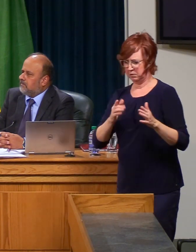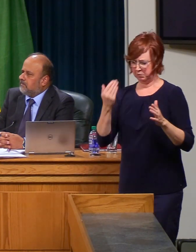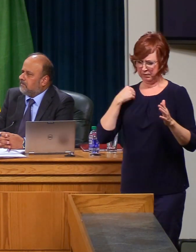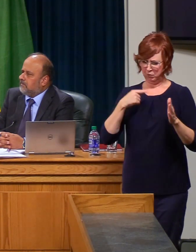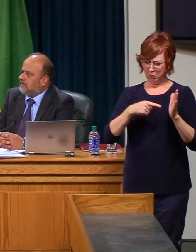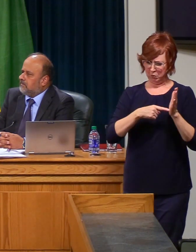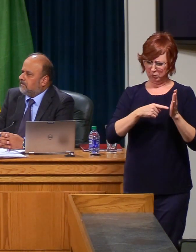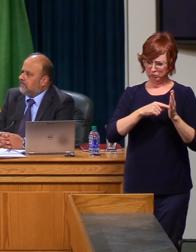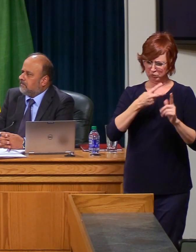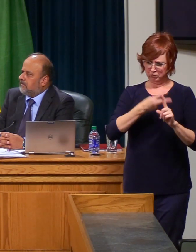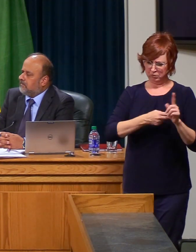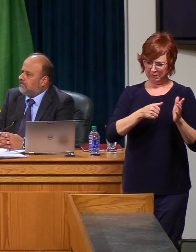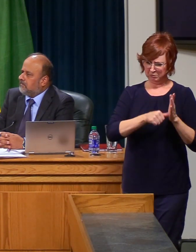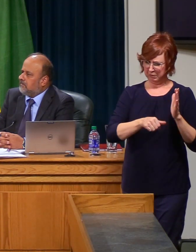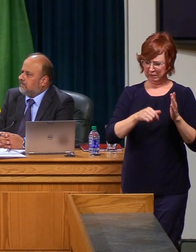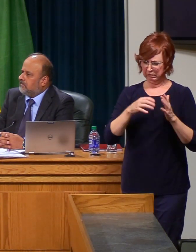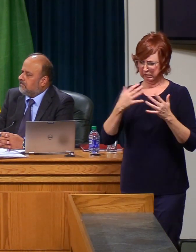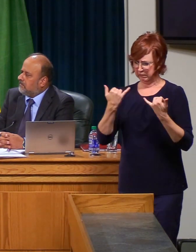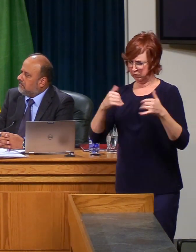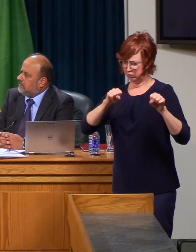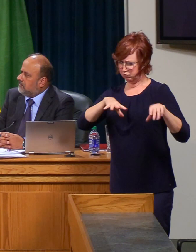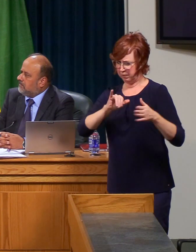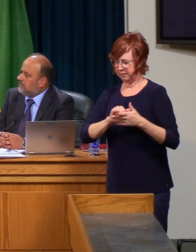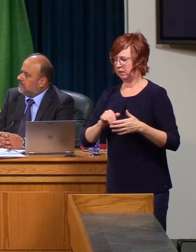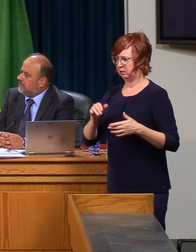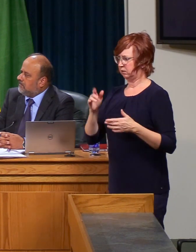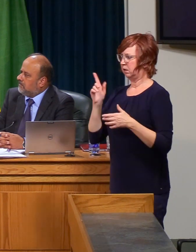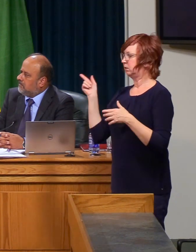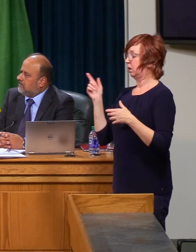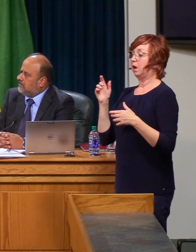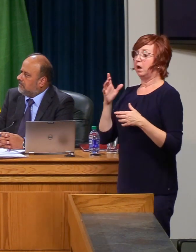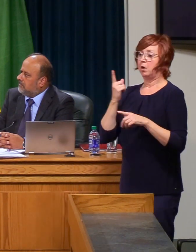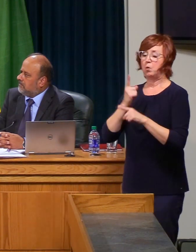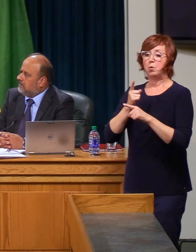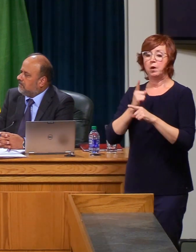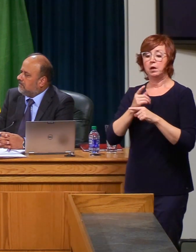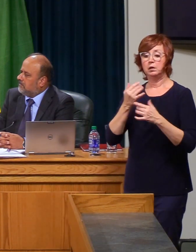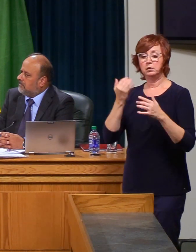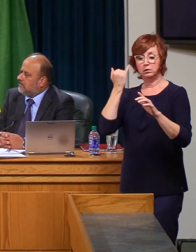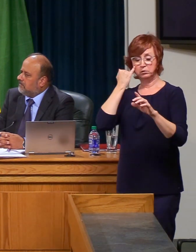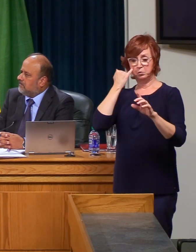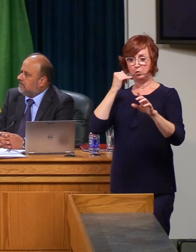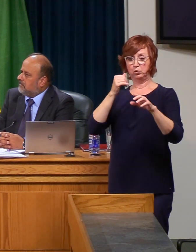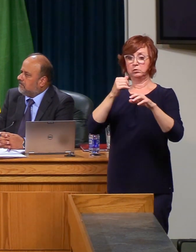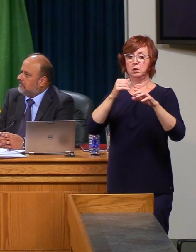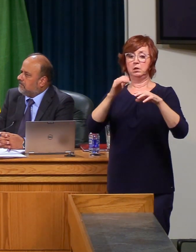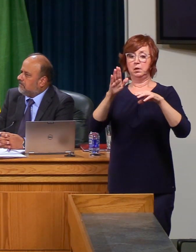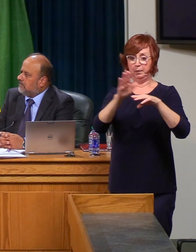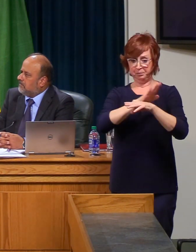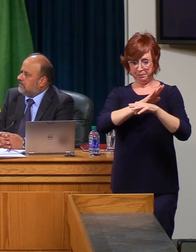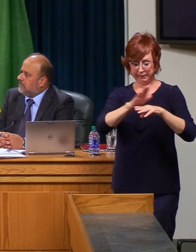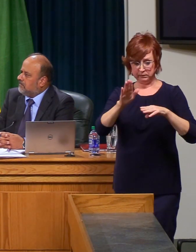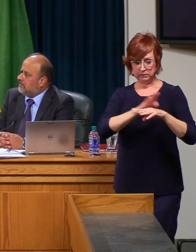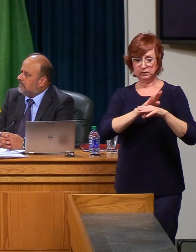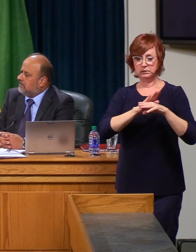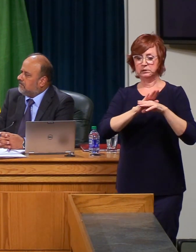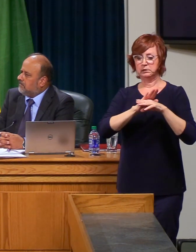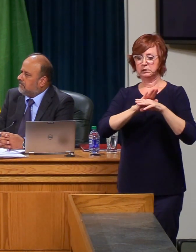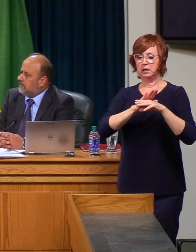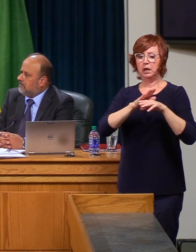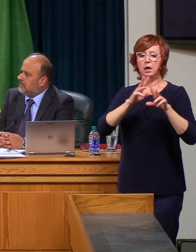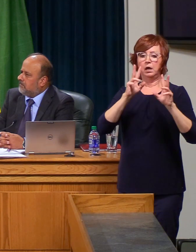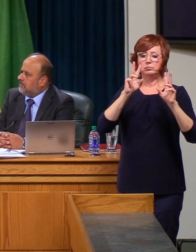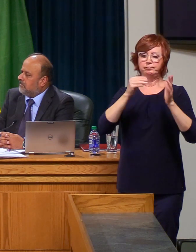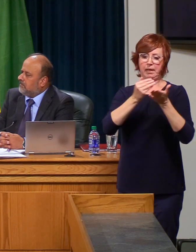don't. Is that what's going on? And we've extended the time period so that employers can provide a temporary